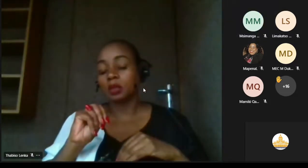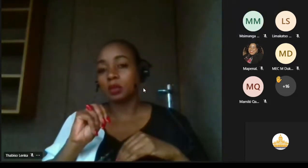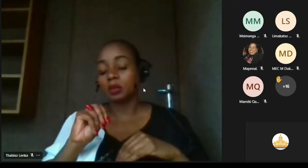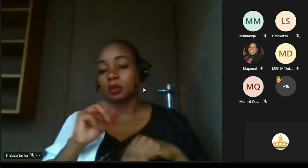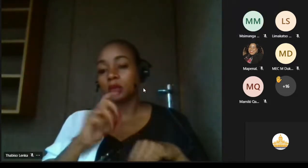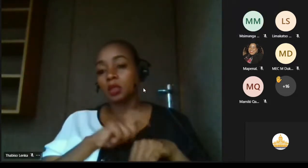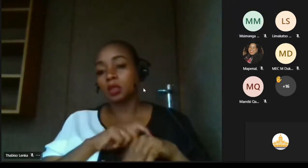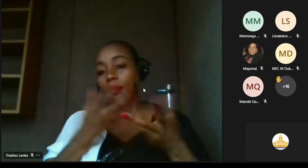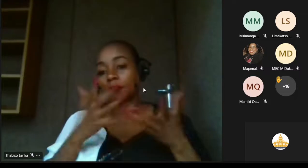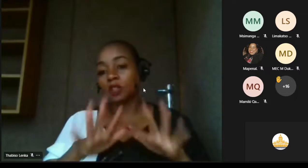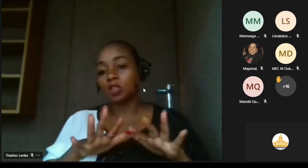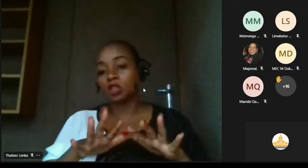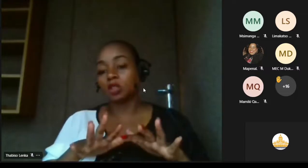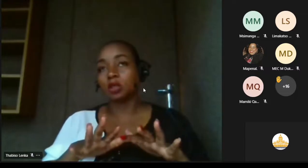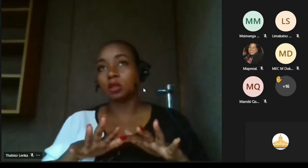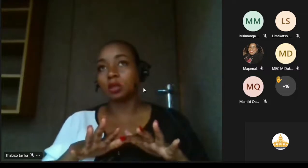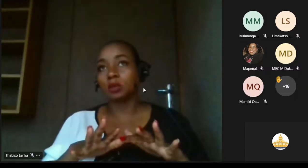your time has expired.